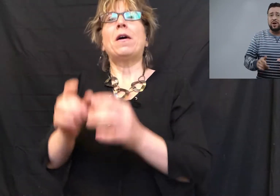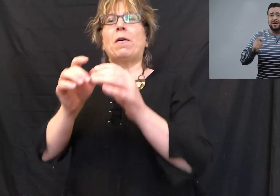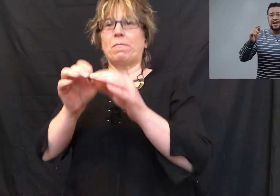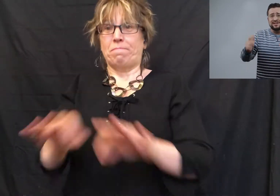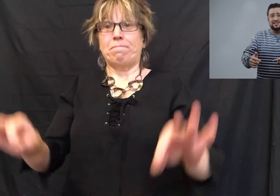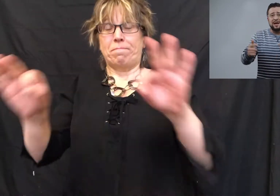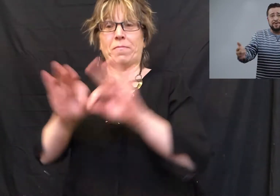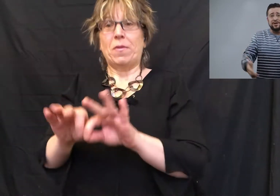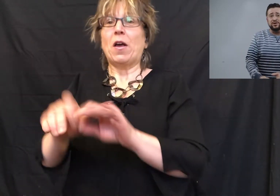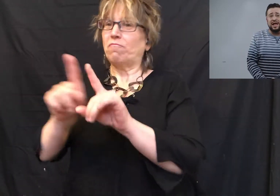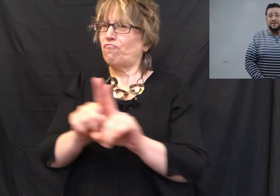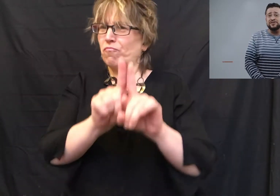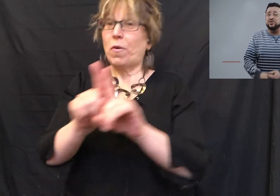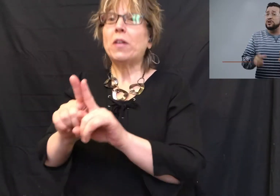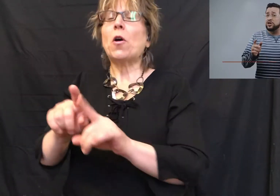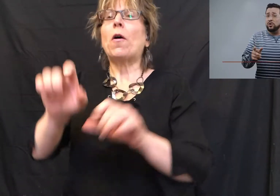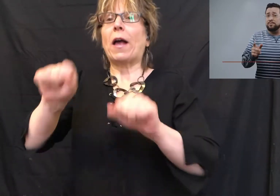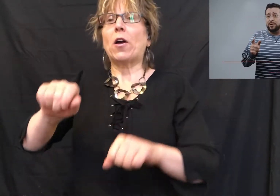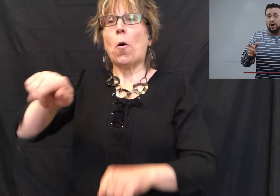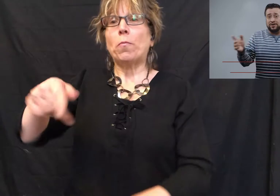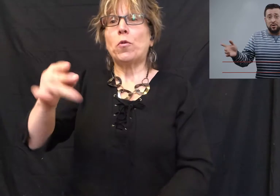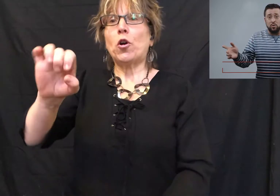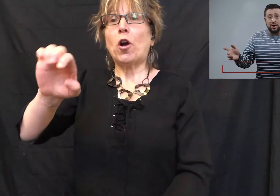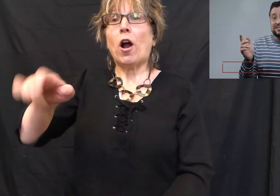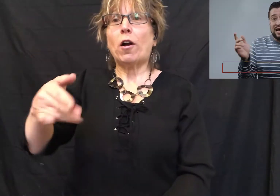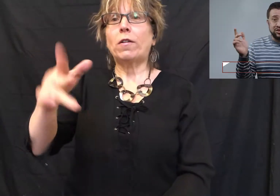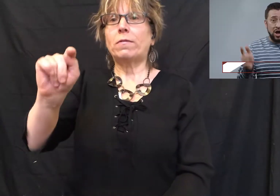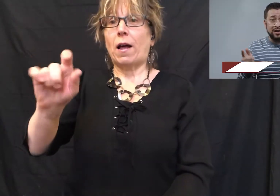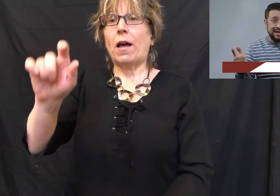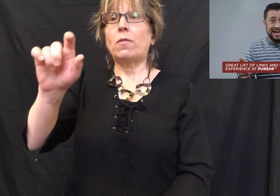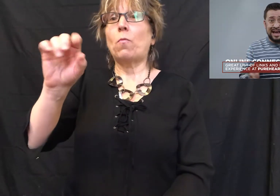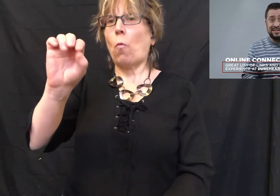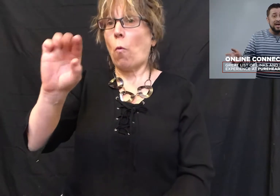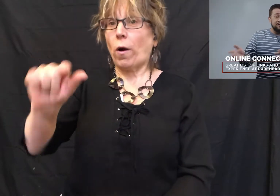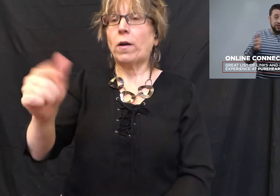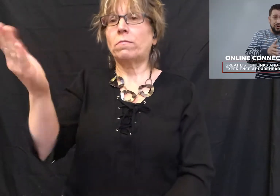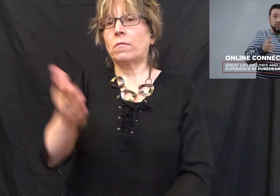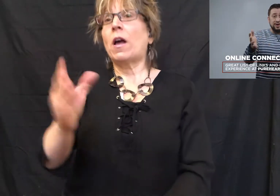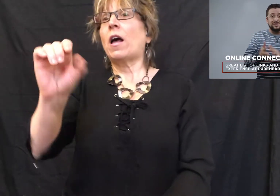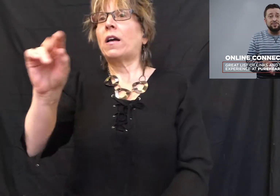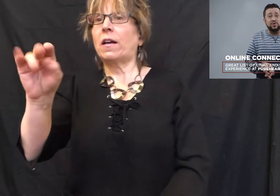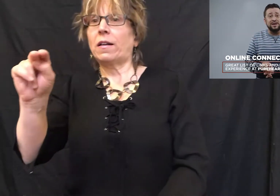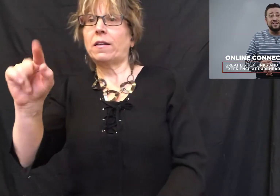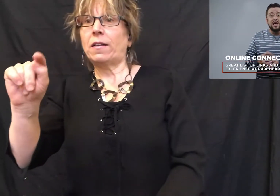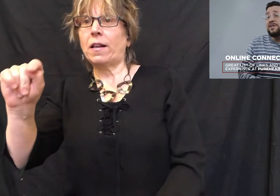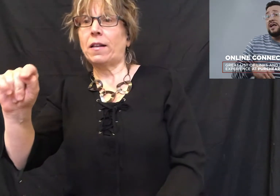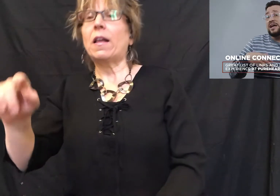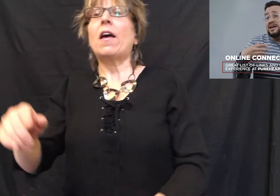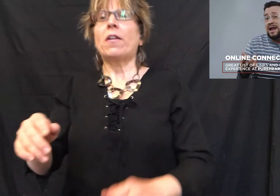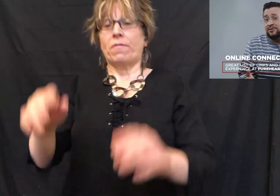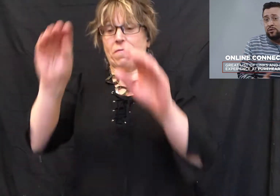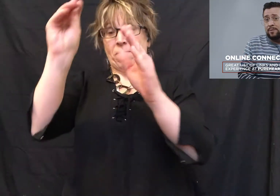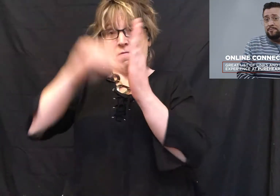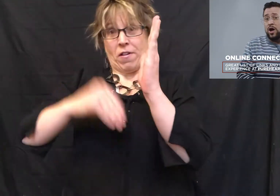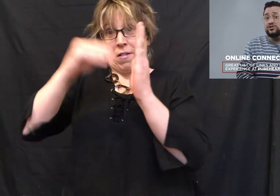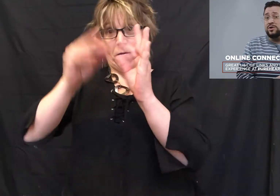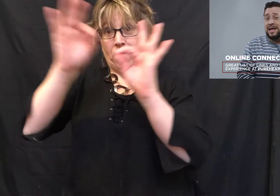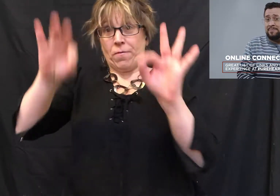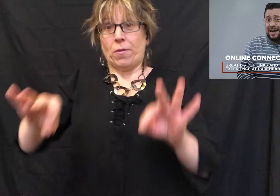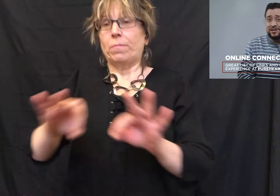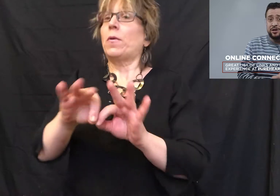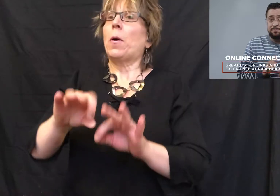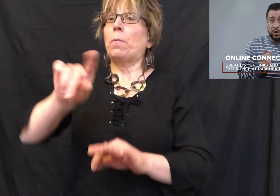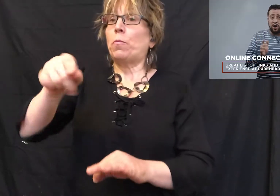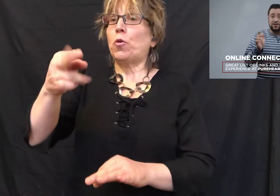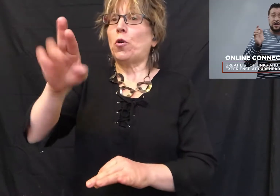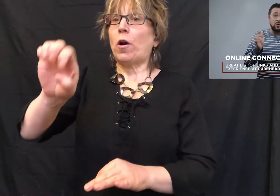an important step in your life. And so to go to pureheart.org/online connect, if you're new or accepted Christ, fill out a connect form. Also on